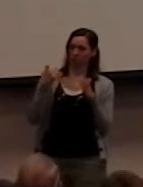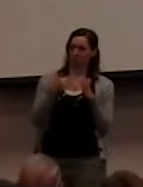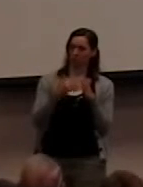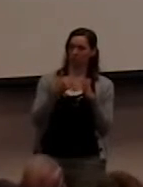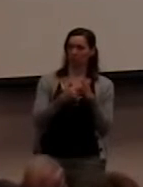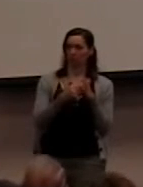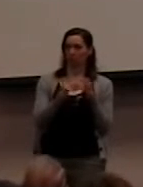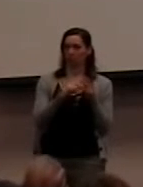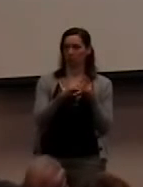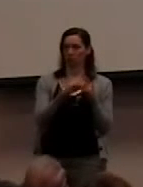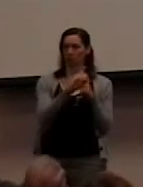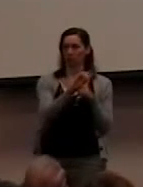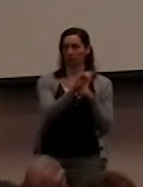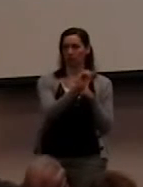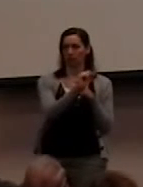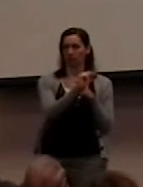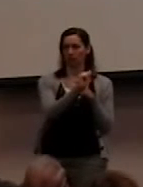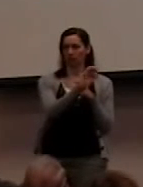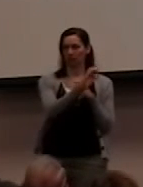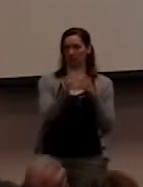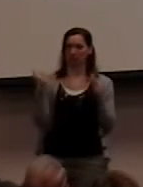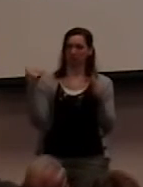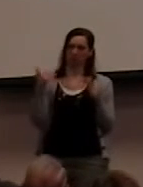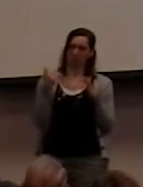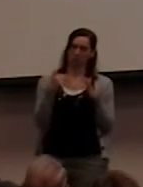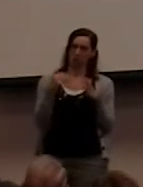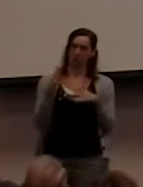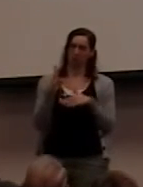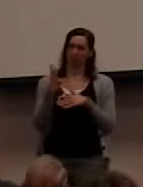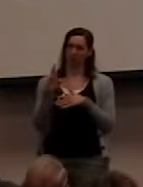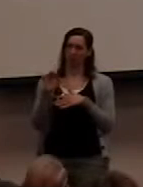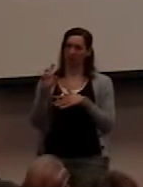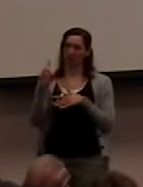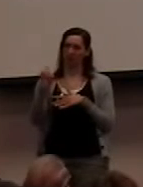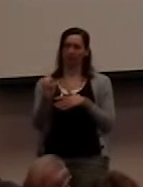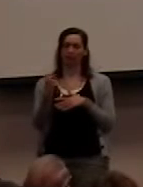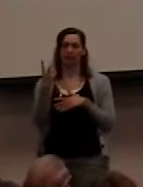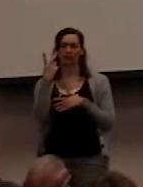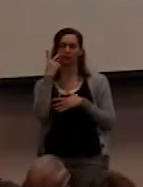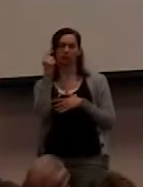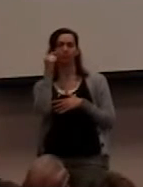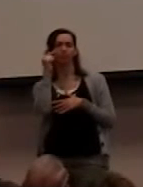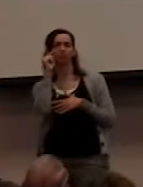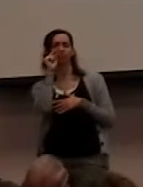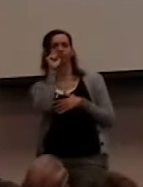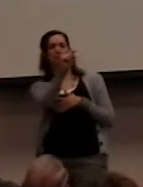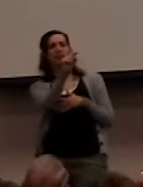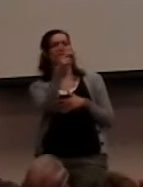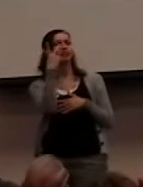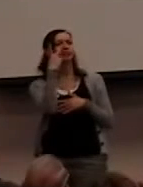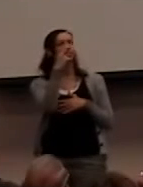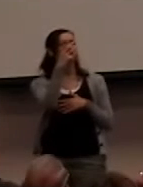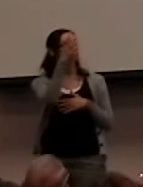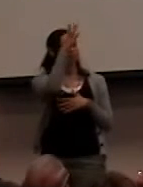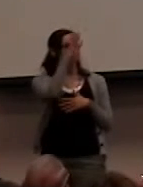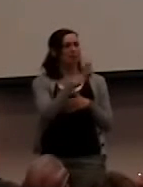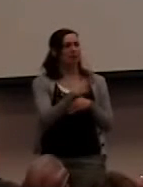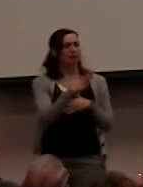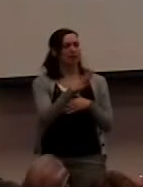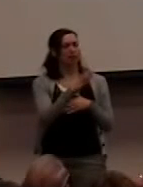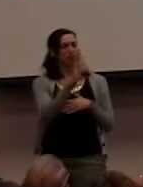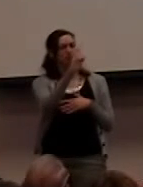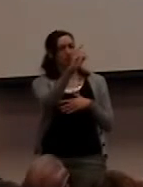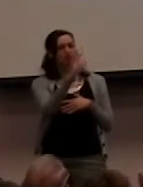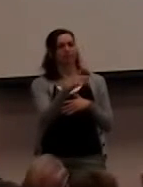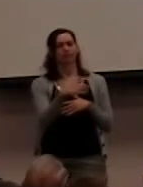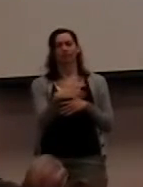that the bride-to-be sees in a distance this man, and of course the man then sees in a distance